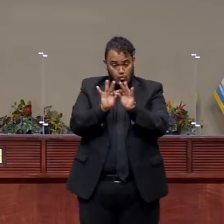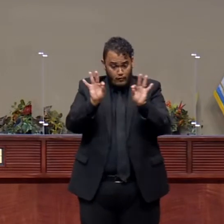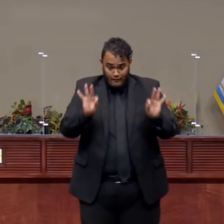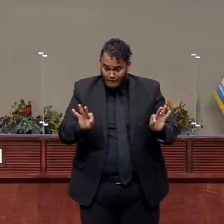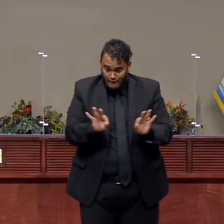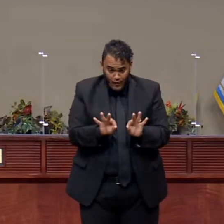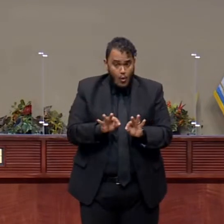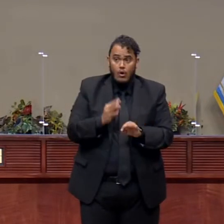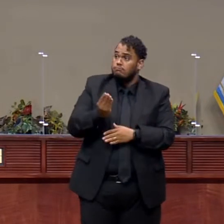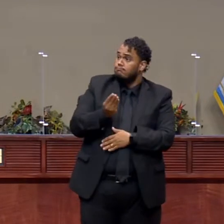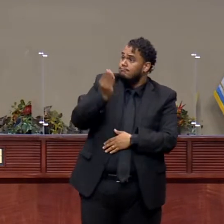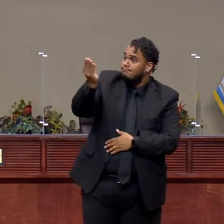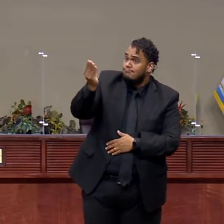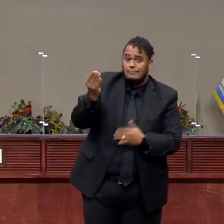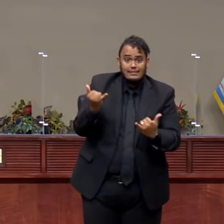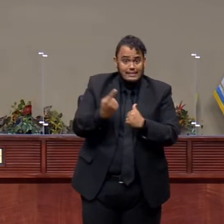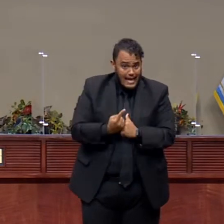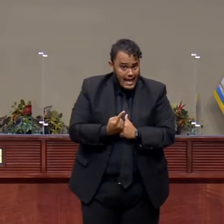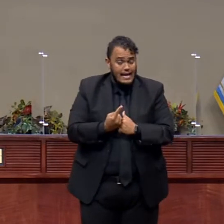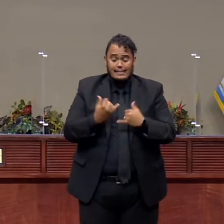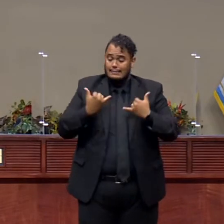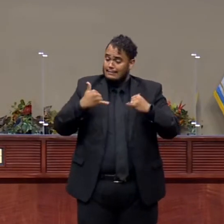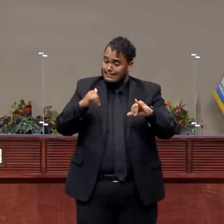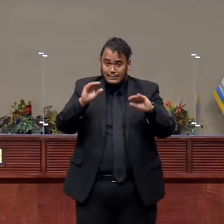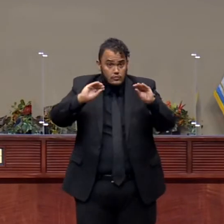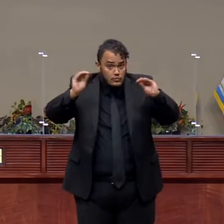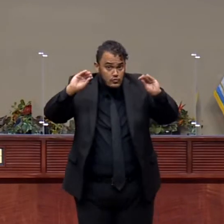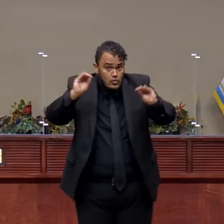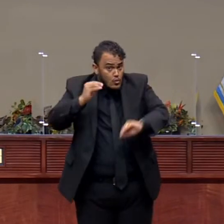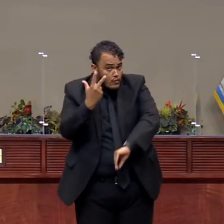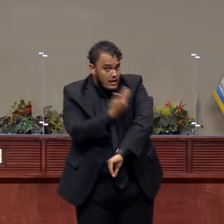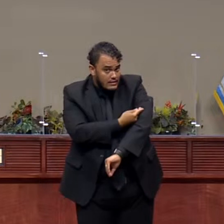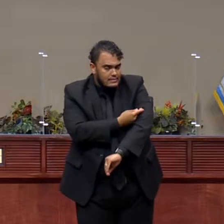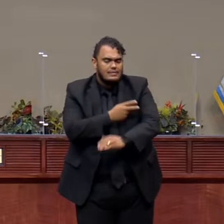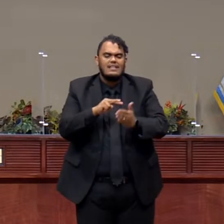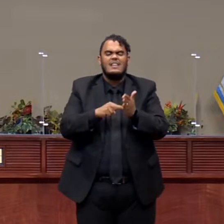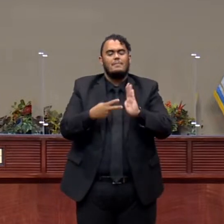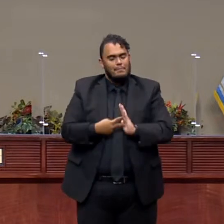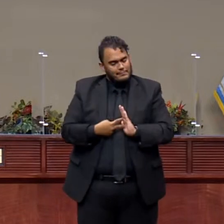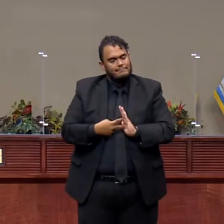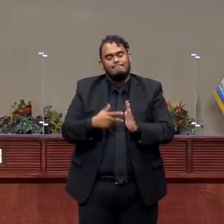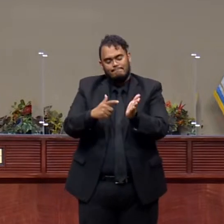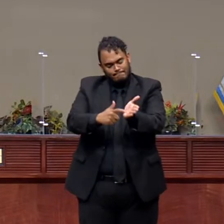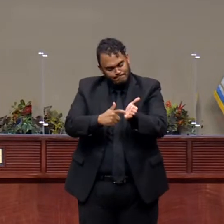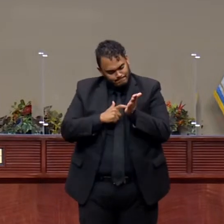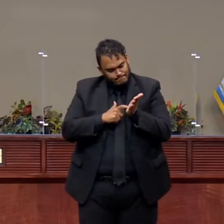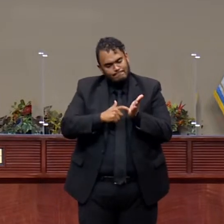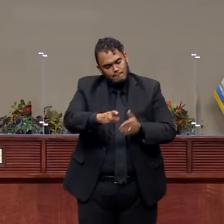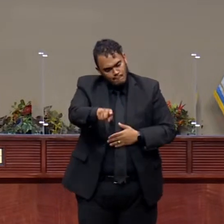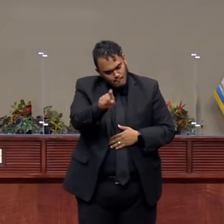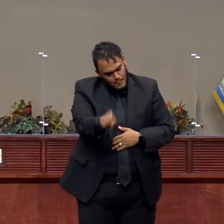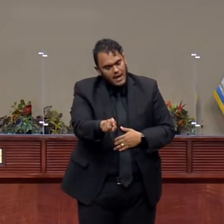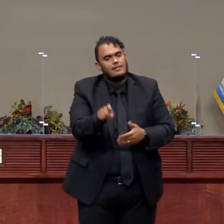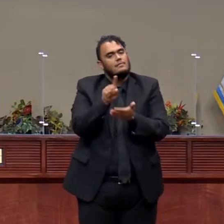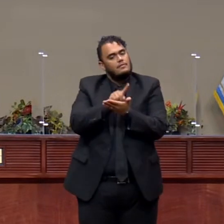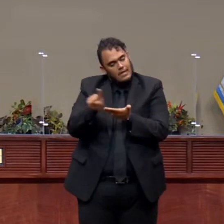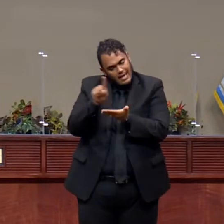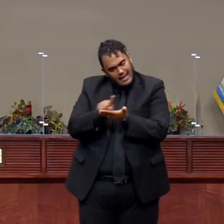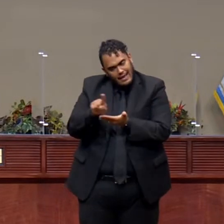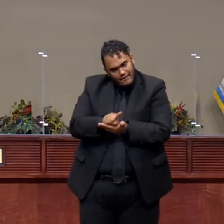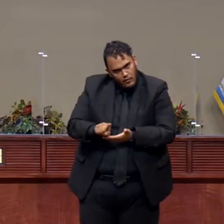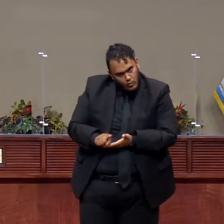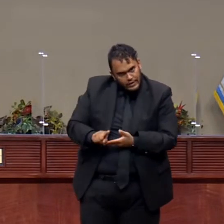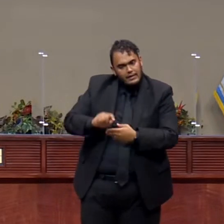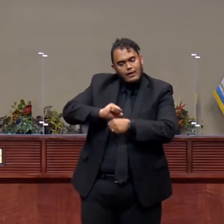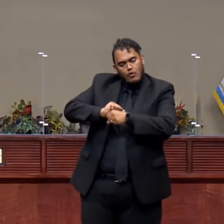remain unvaccinated, they shall be subject to required weekly COVID tests, along with individuals who